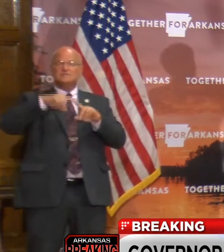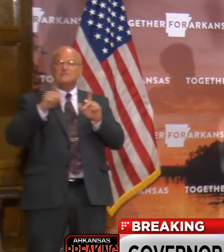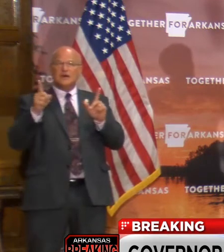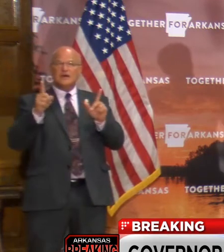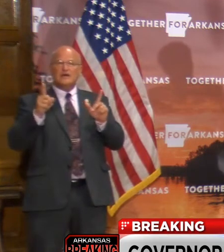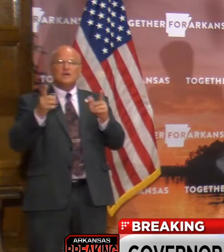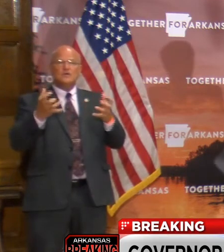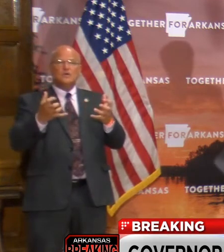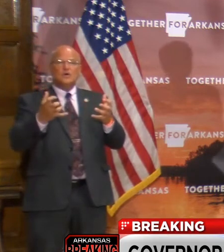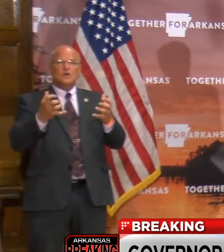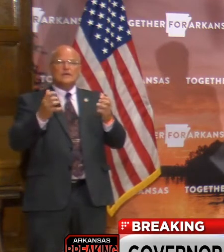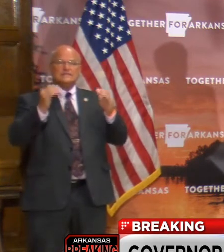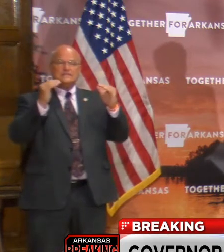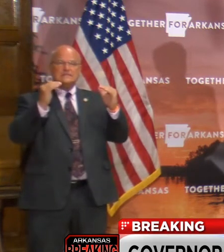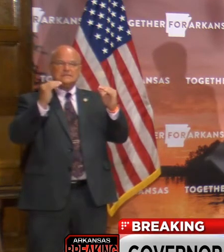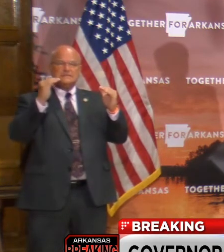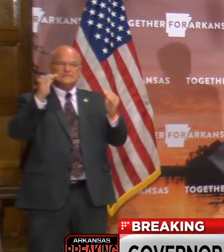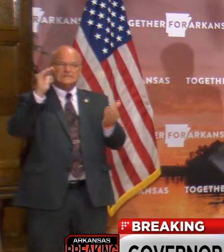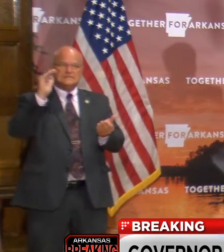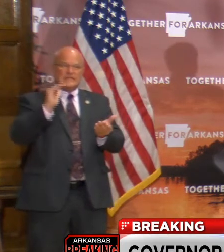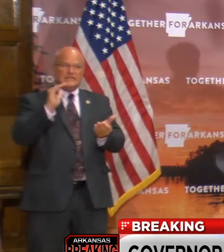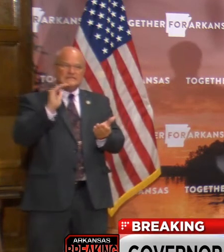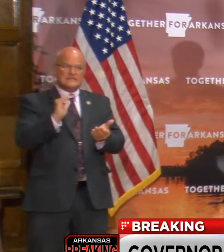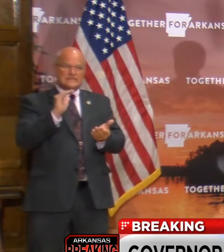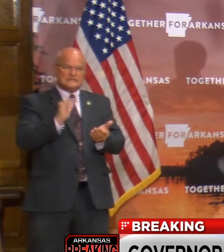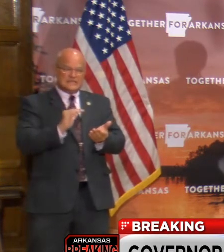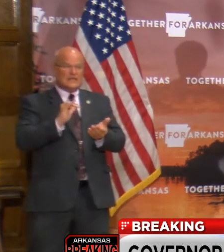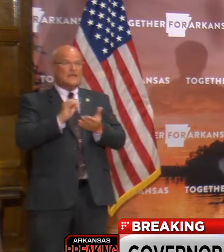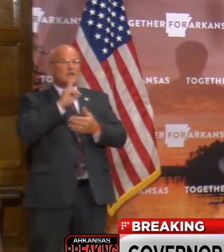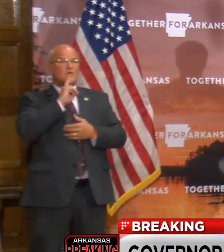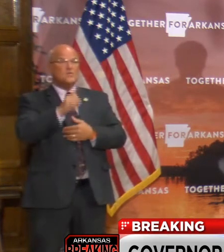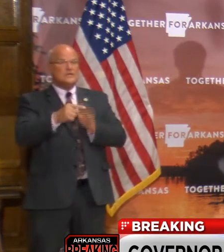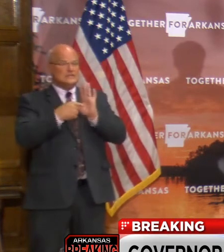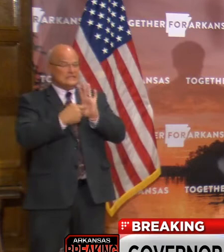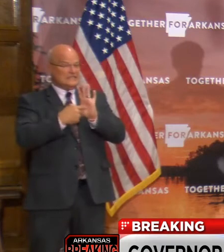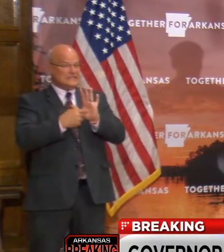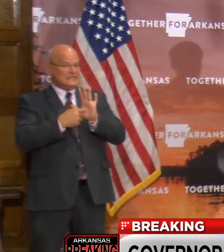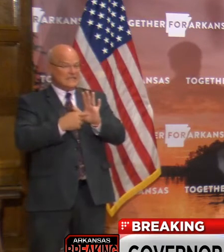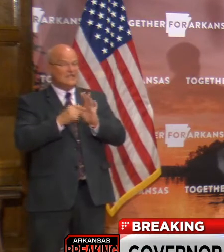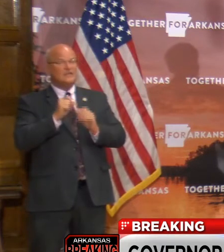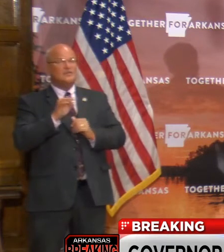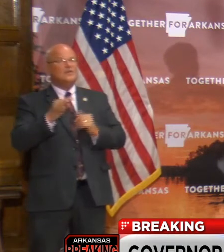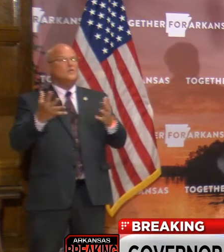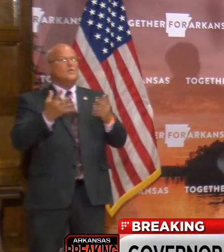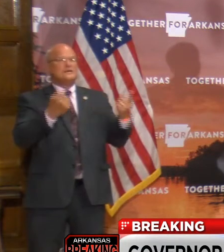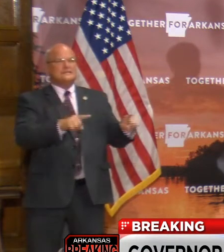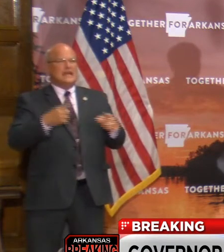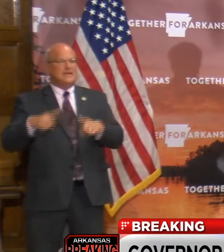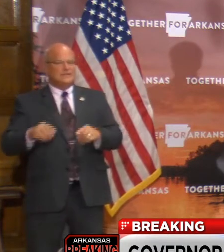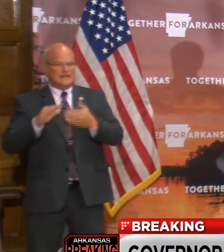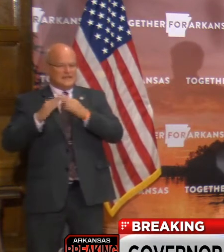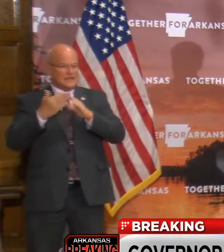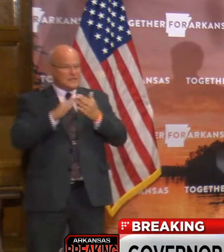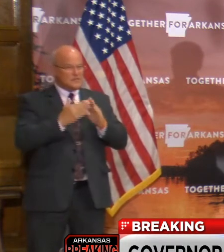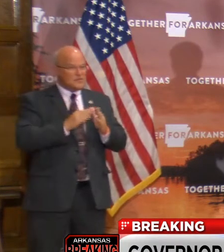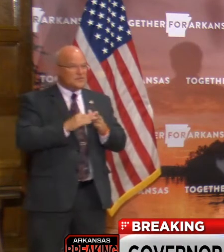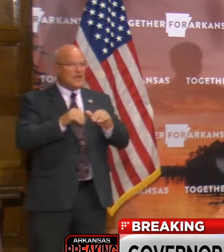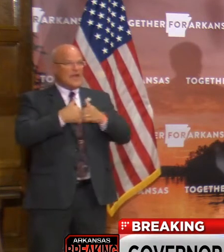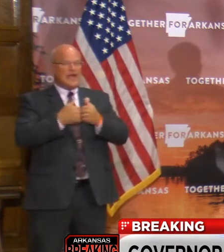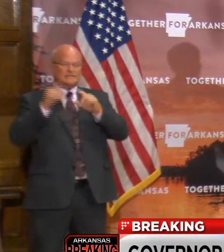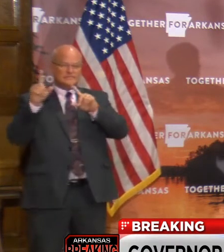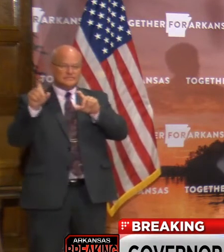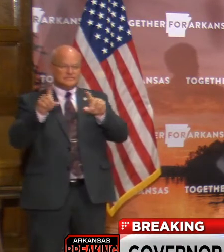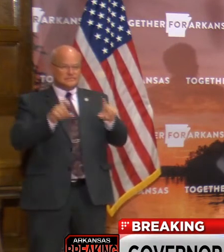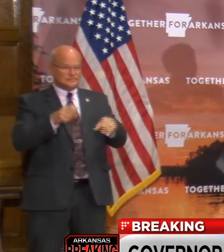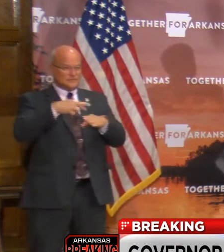keep moving that down because that really is the indicator of what's happening in our communities and how we're testing